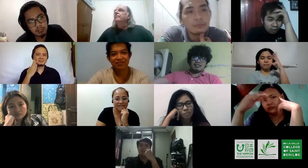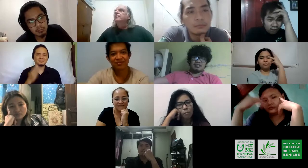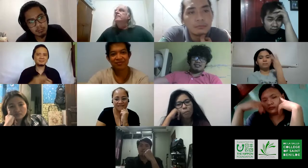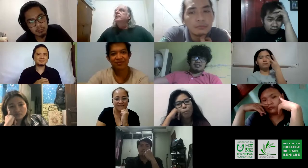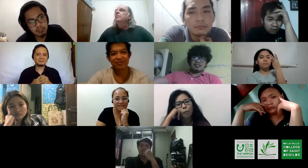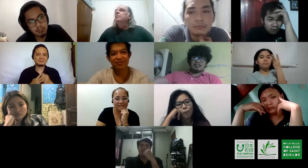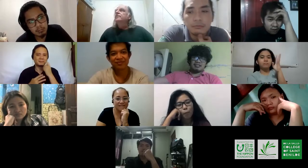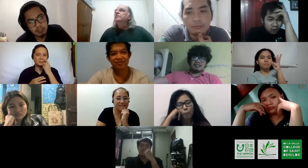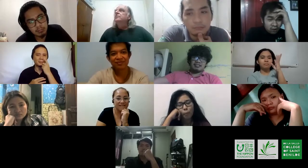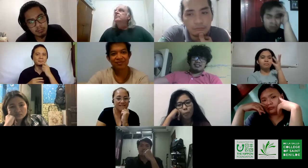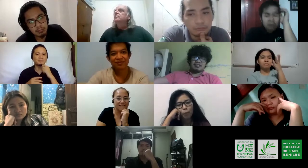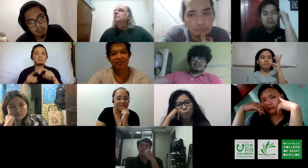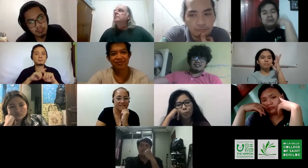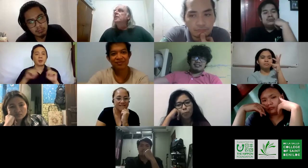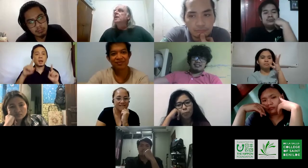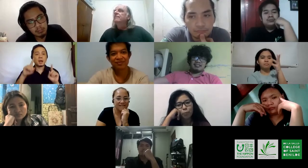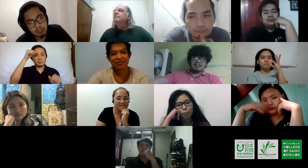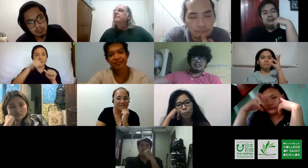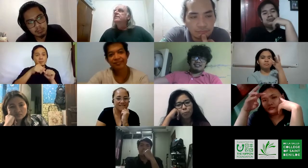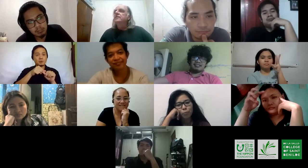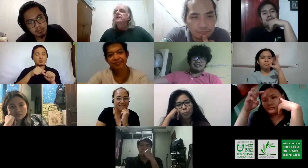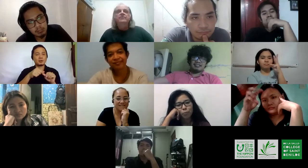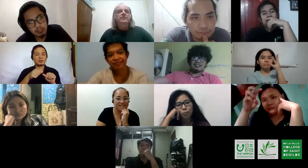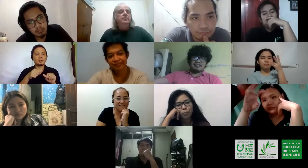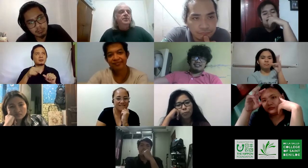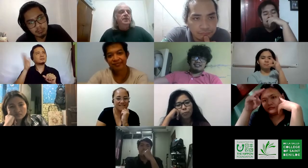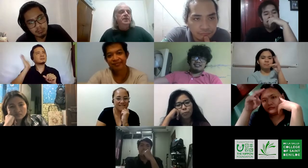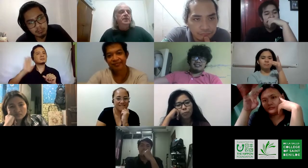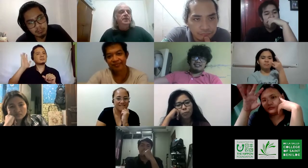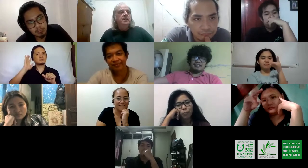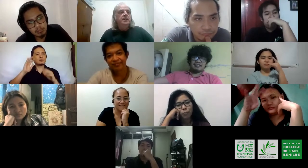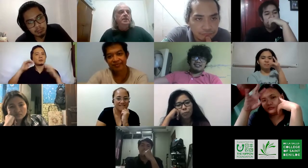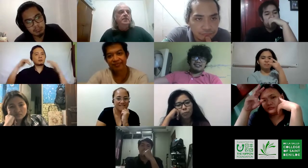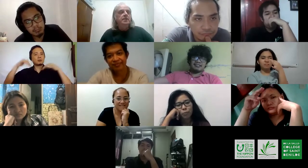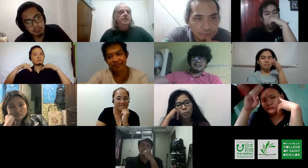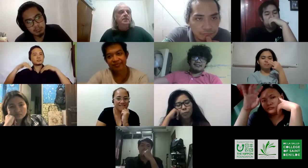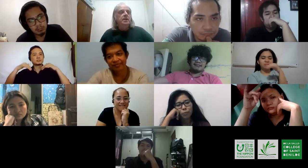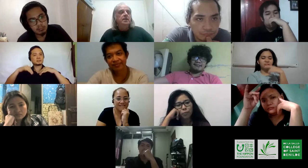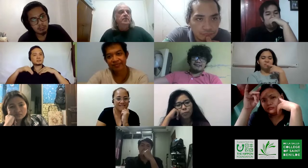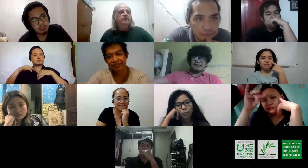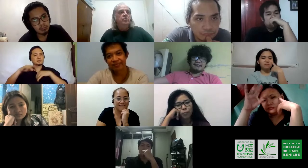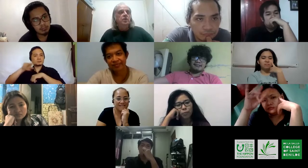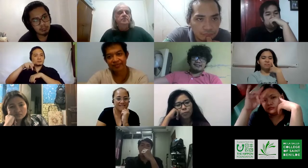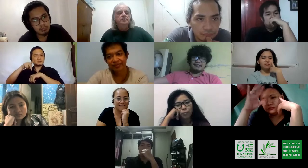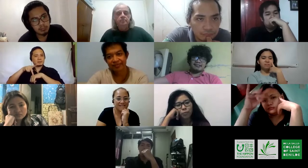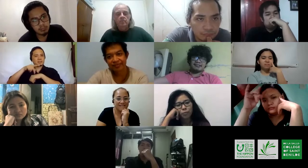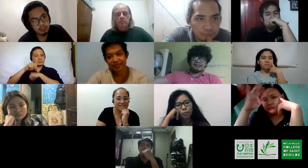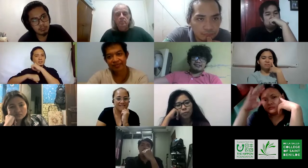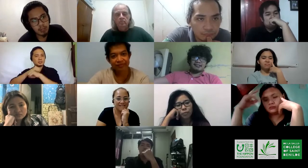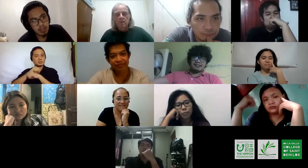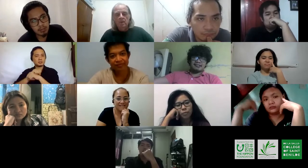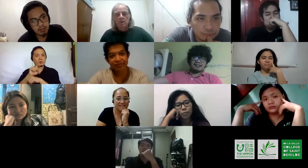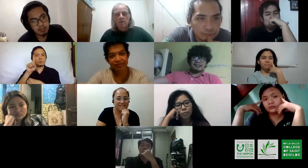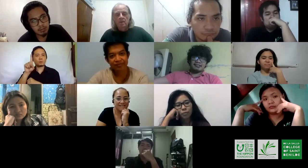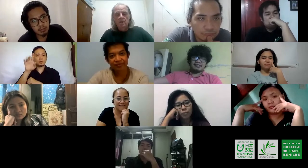But I remember going to conference in Philippines in 1994,